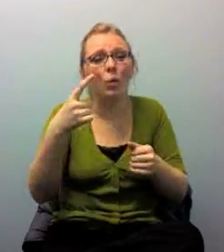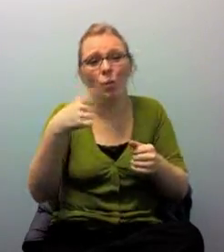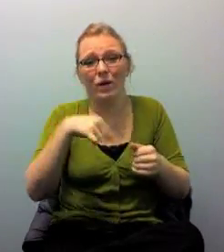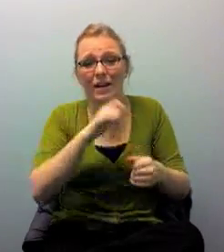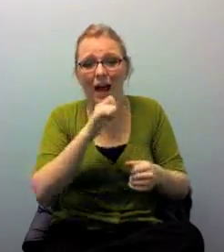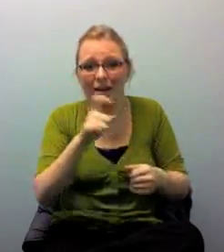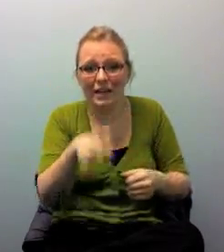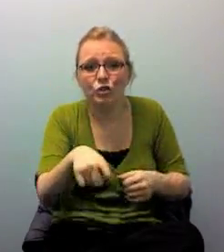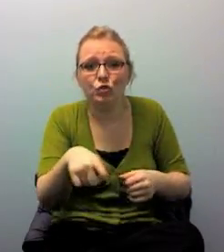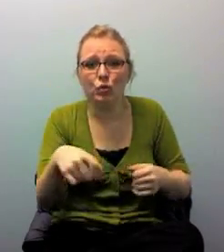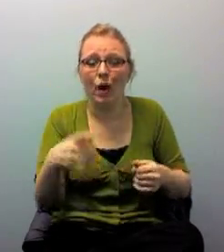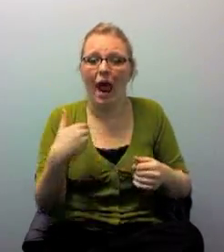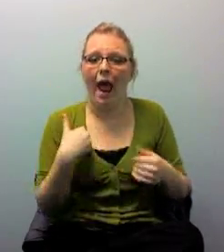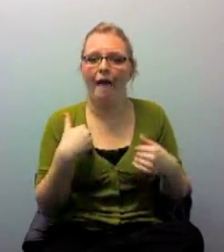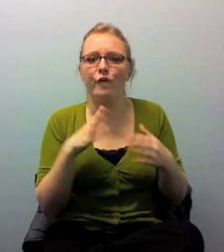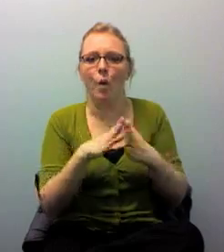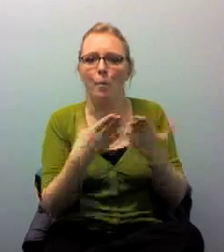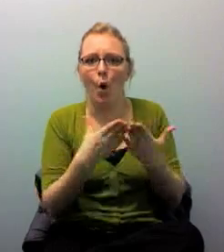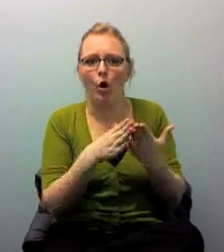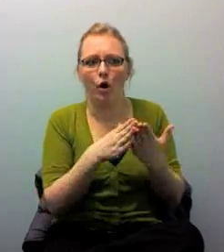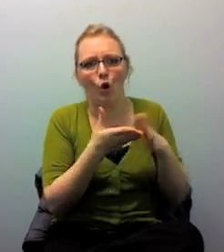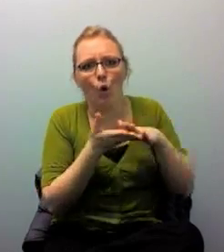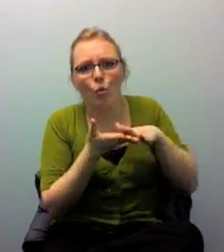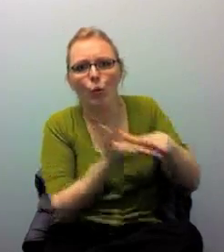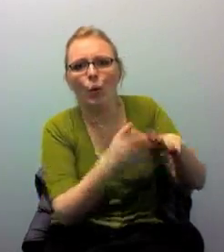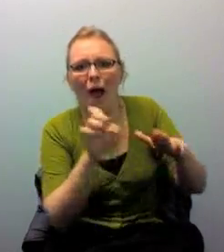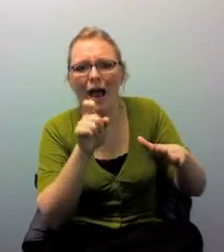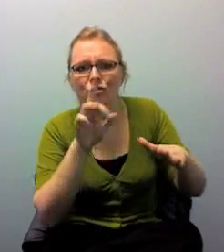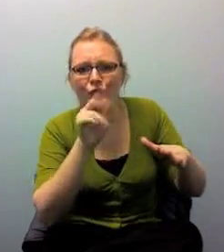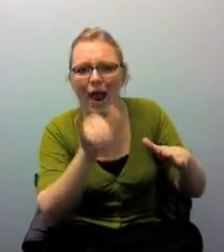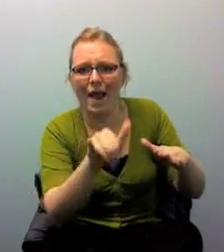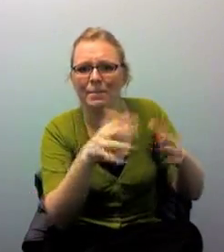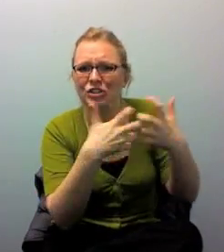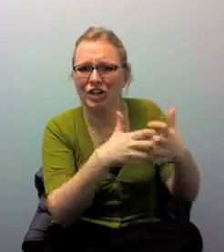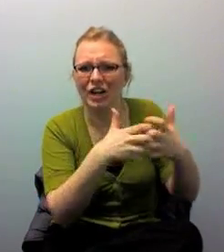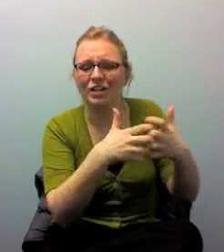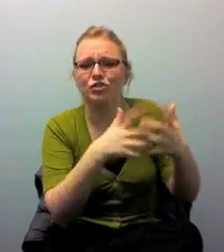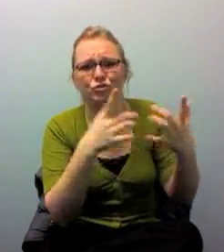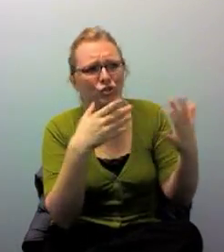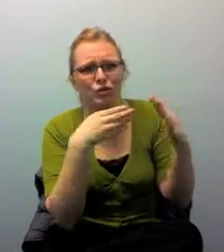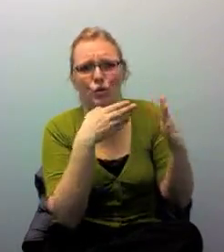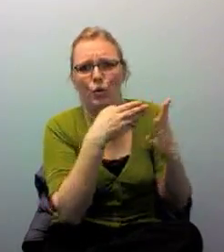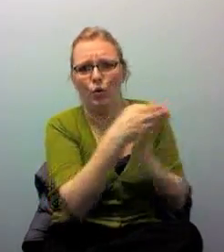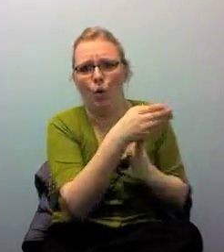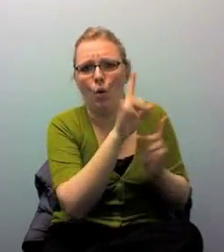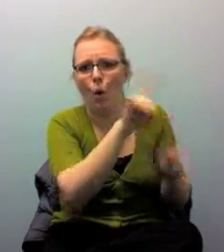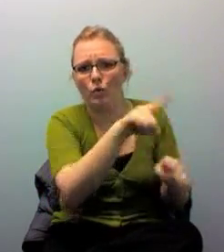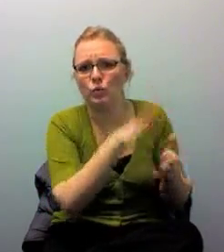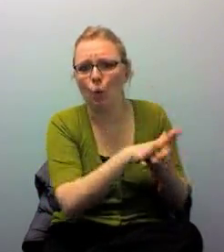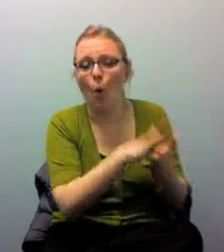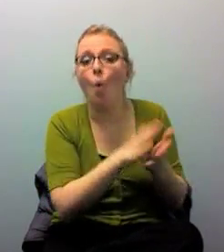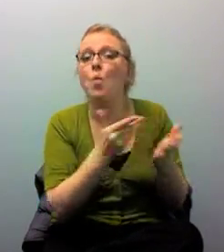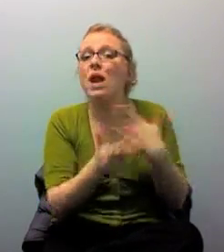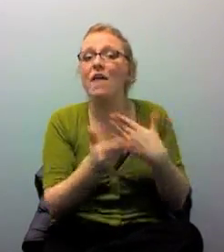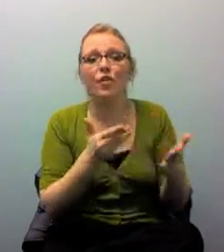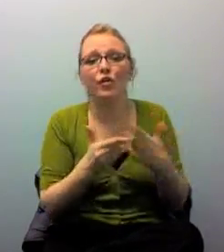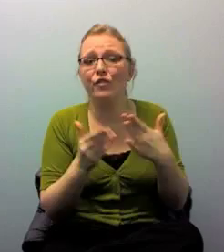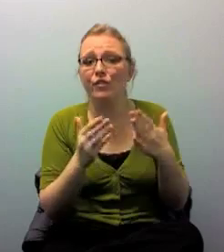bags through an x-ray machine just to go to school. Whatever facility you use, whether it's a